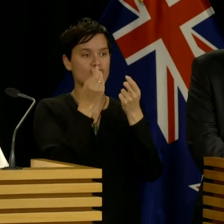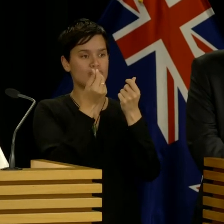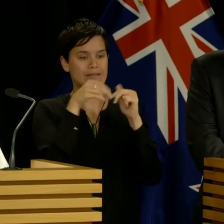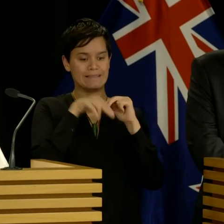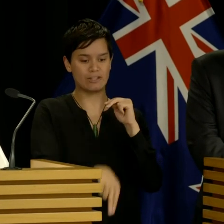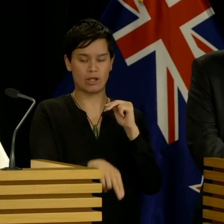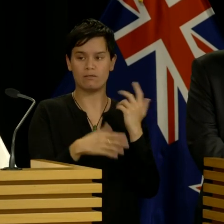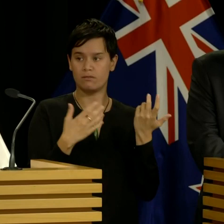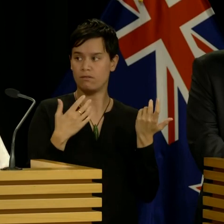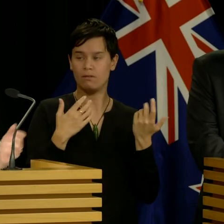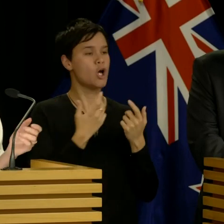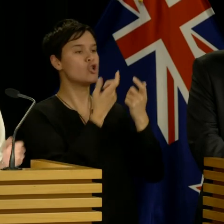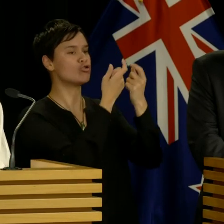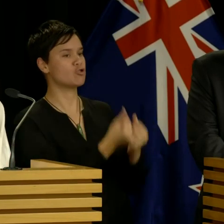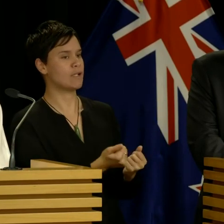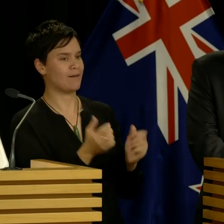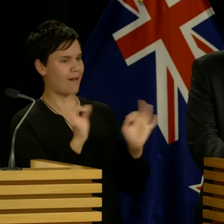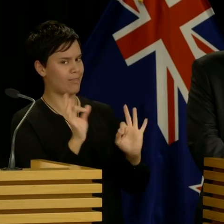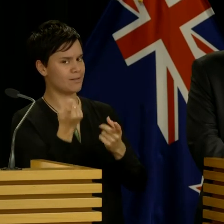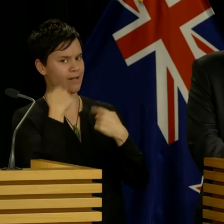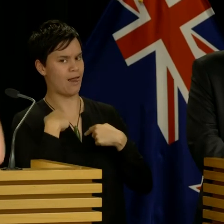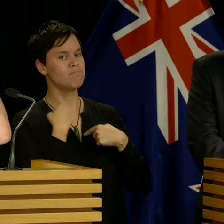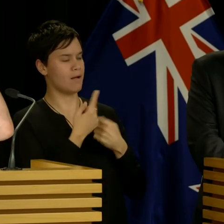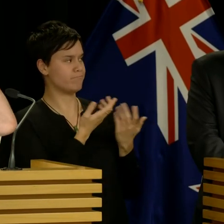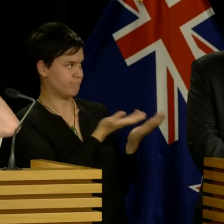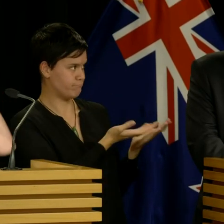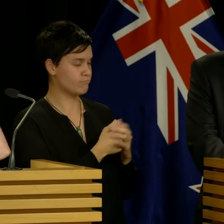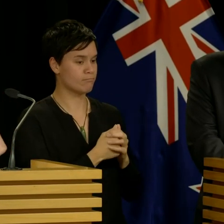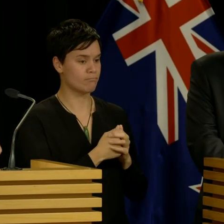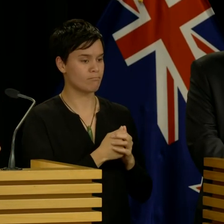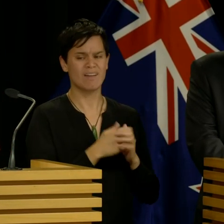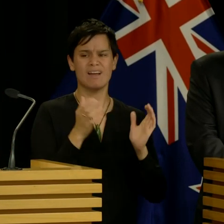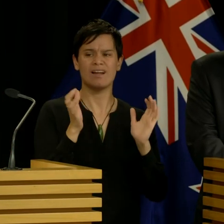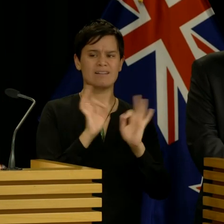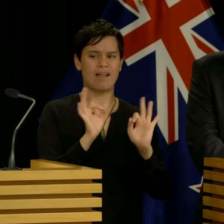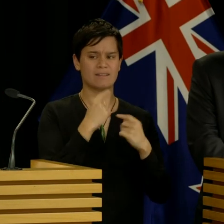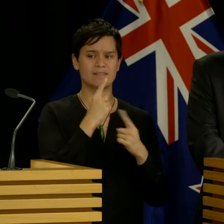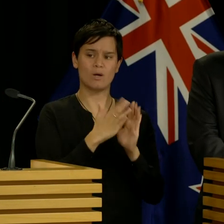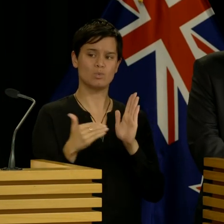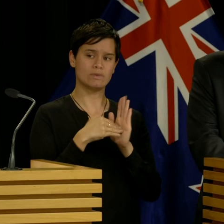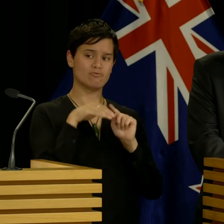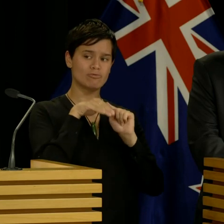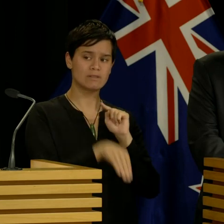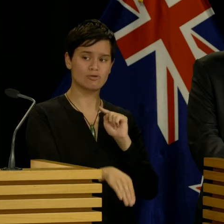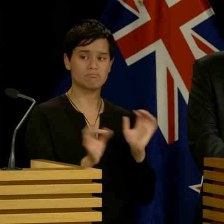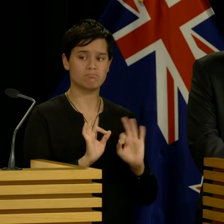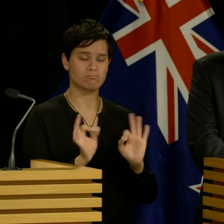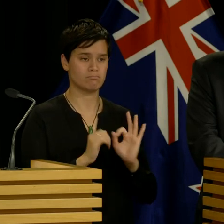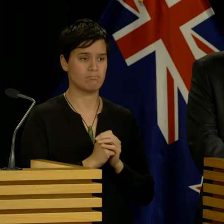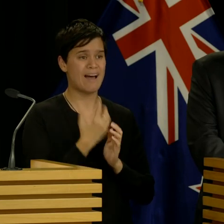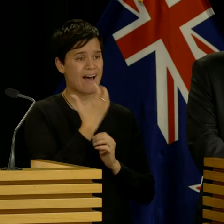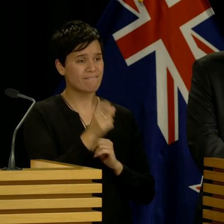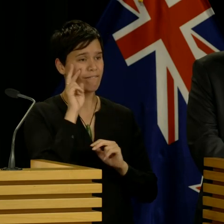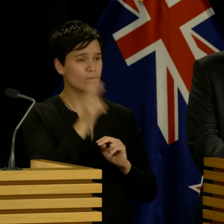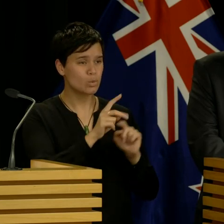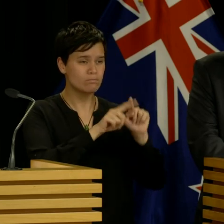officials that New We've Zealand... not had that from Treasury. I'll let the Minister of Yeah, Finance respond. we haven't had that advice, and I would say that there's a range of views about where we're at. I've